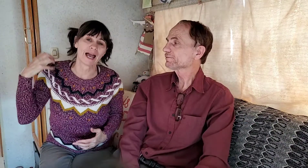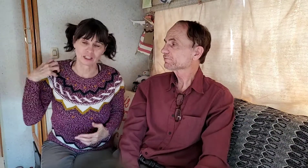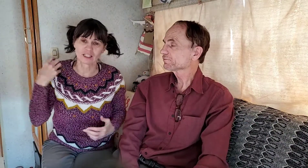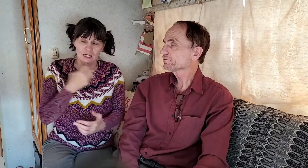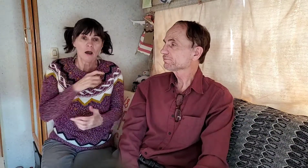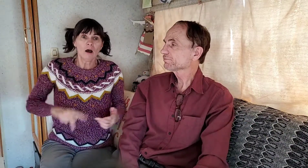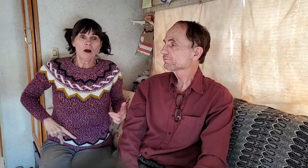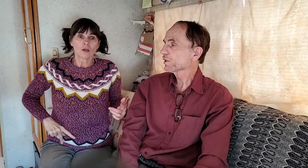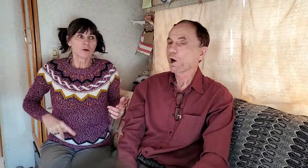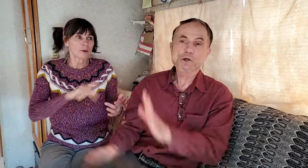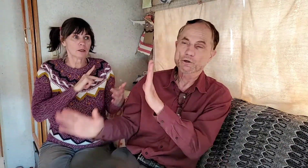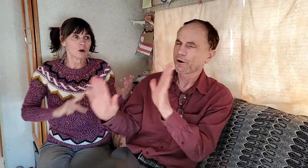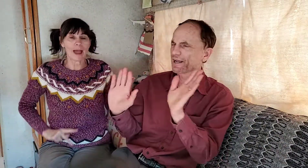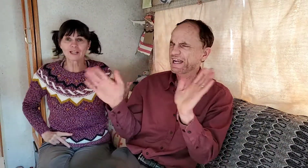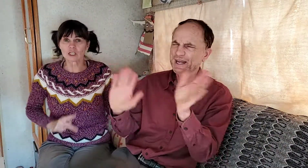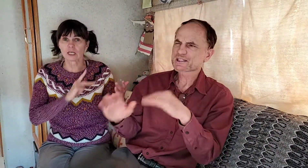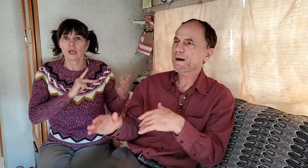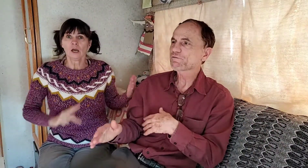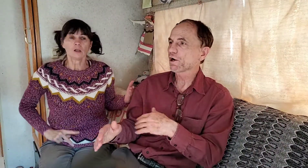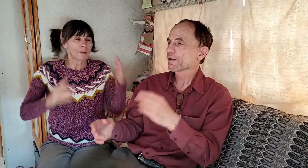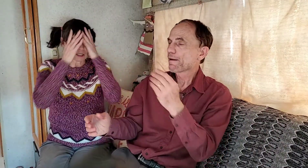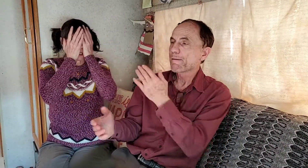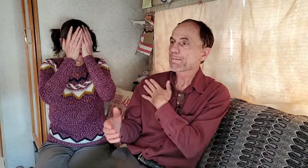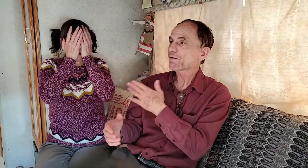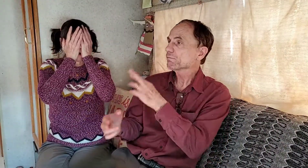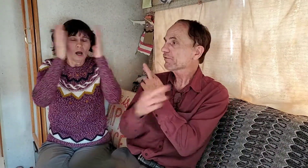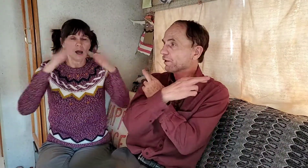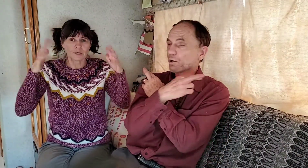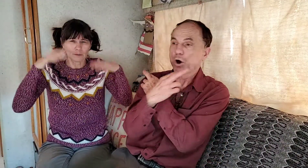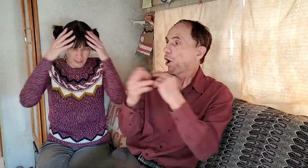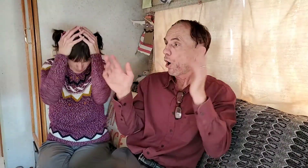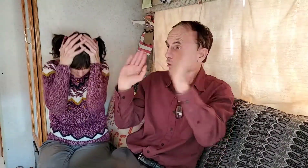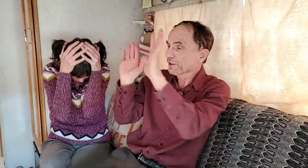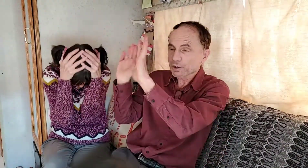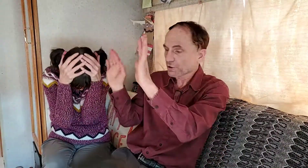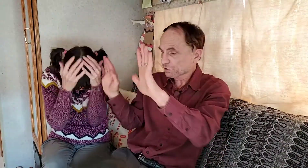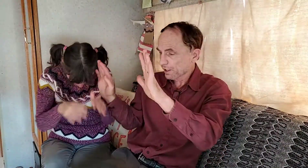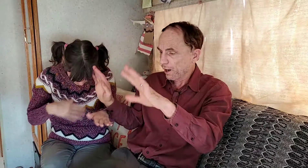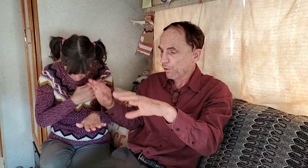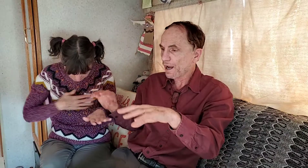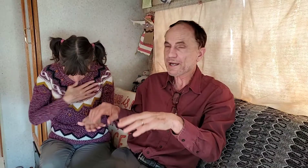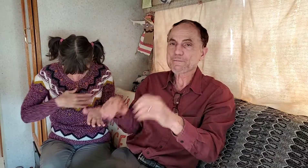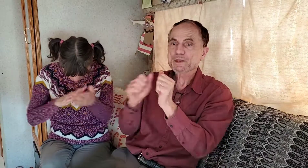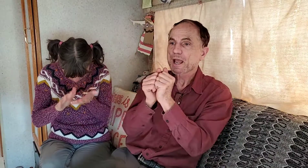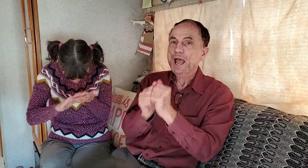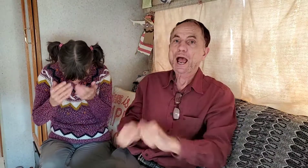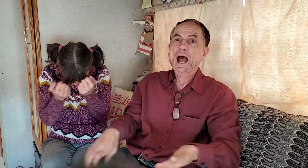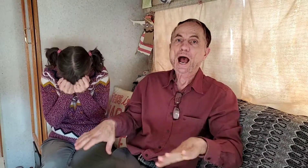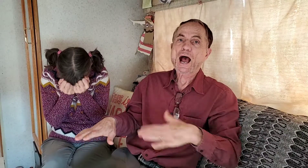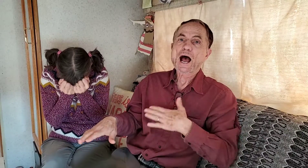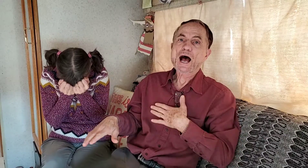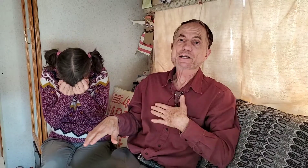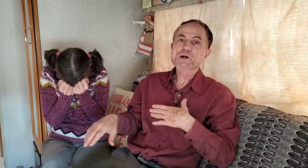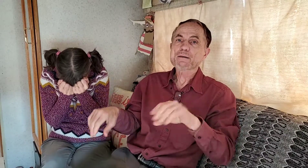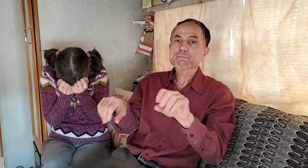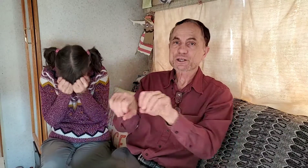Majesty. Your Oh, no, Majesty. it's my fault. Your Majesty. Oh, My fault. I'm terribly sorry. Please, Oh, no. forgive me. Please forgive hey. me. Please forgive me. I dropped my